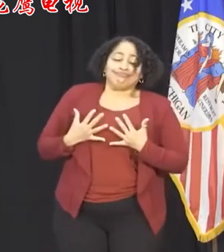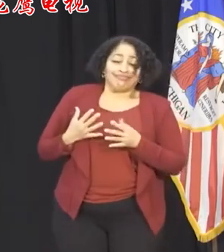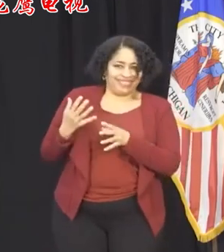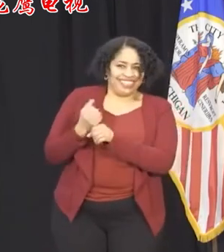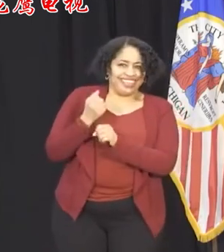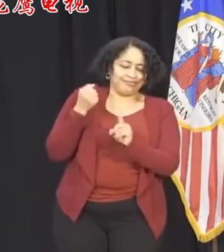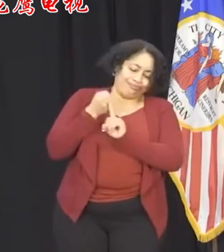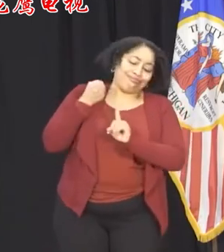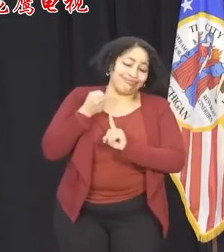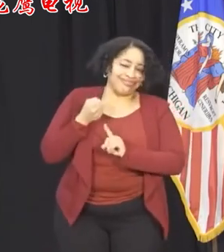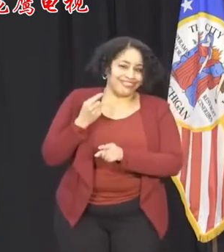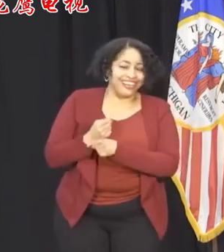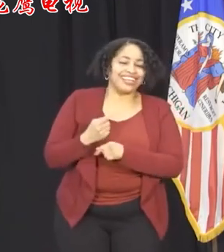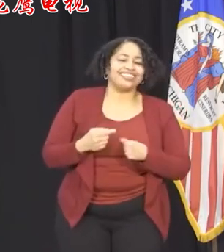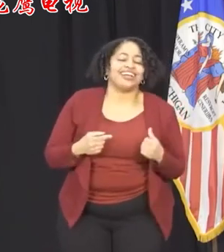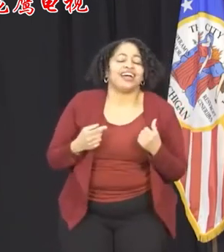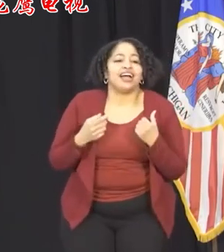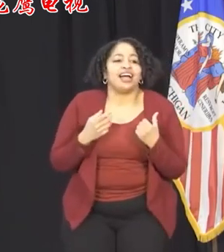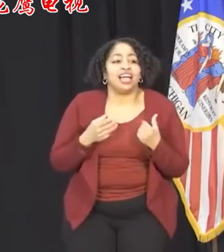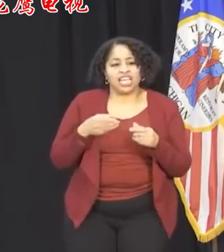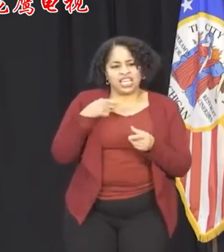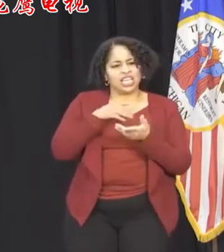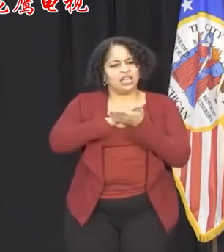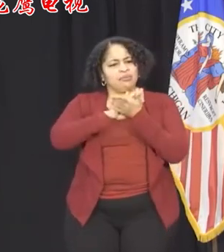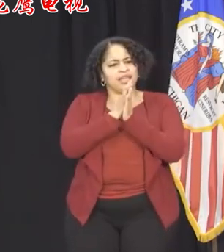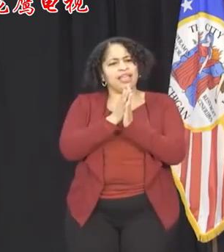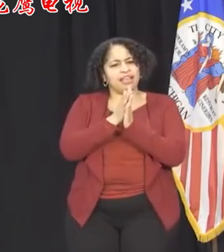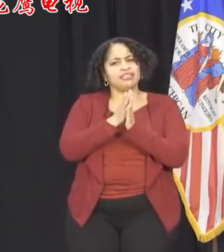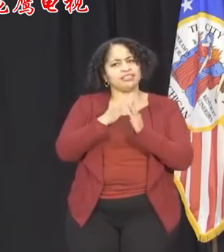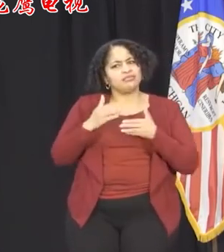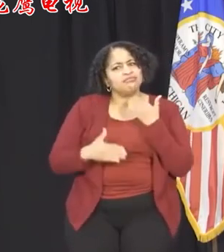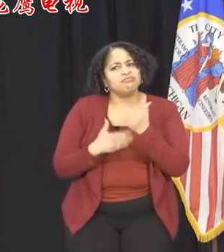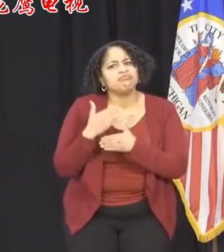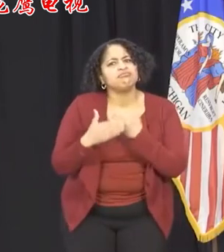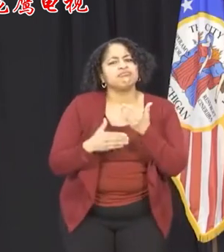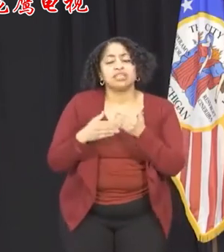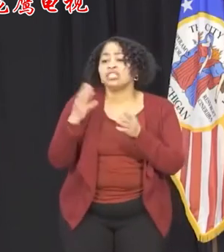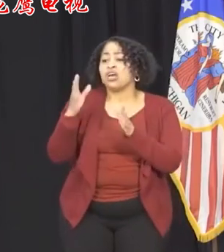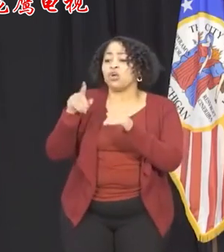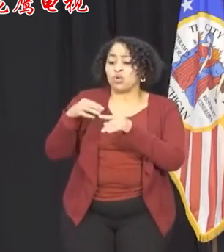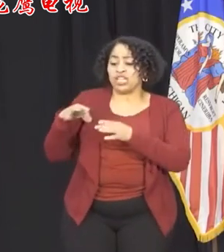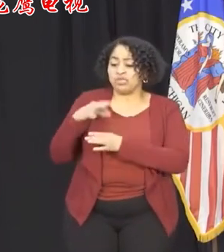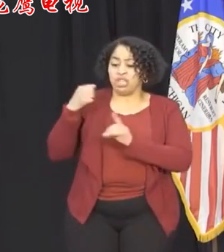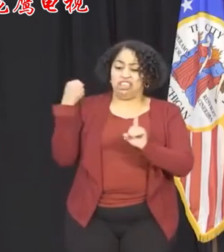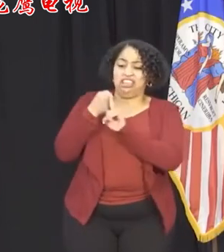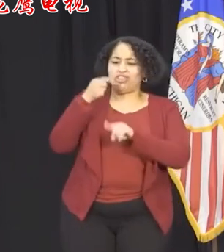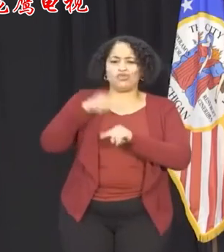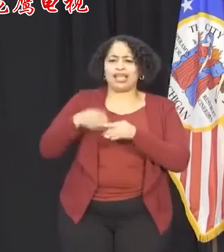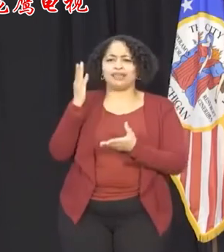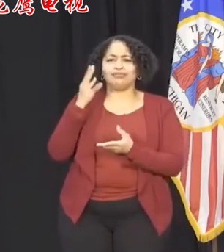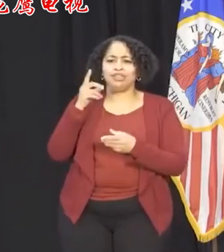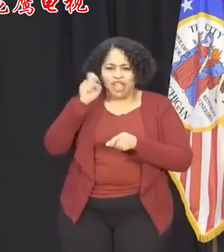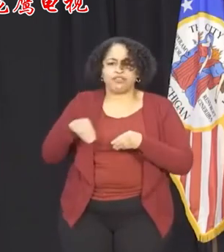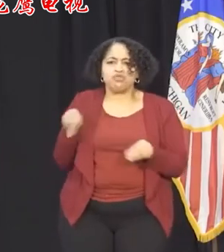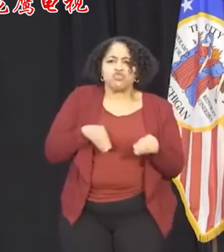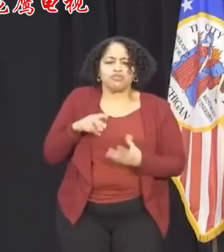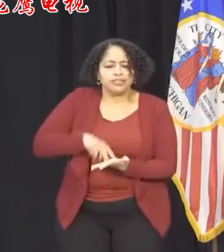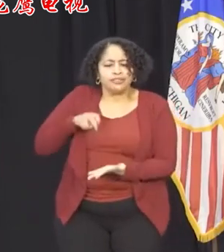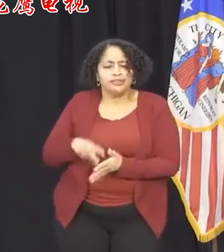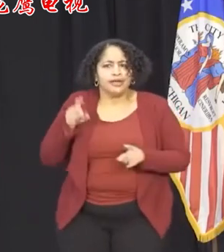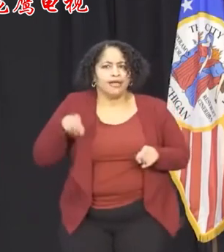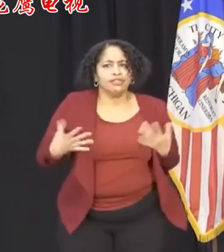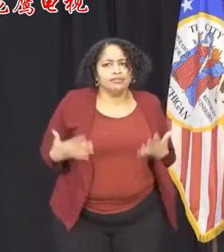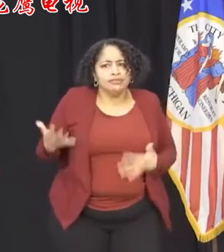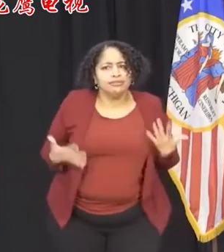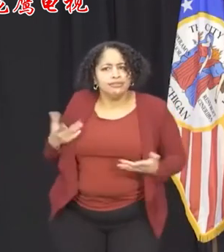spirit, and he began to move. I mean, the spirit makes you move. When you get the spirit, you can't stay still. You got to move. And